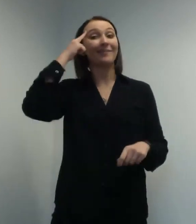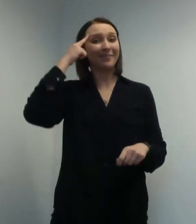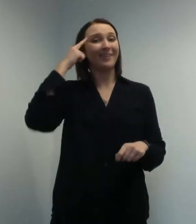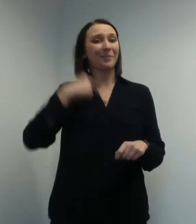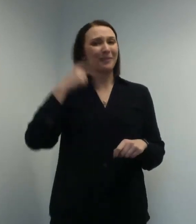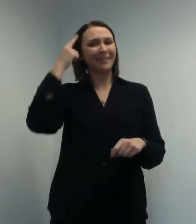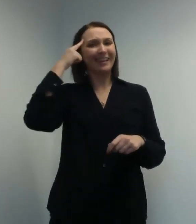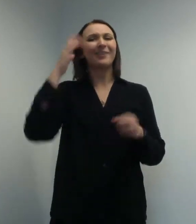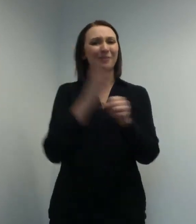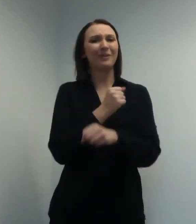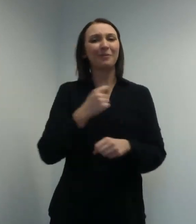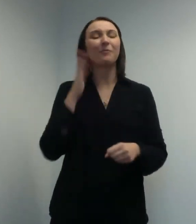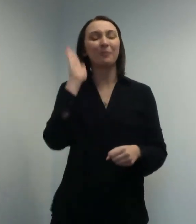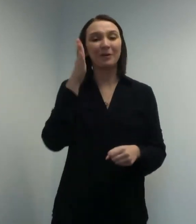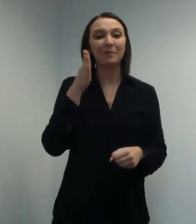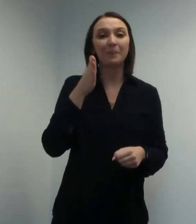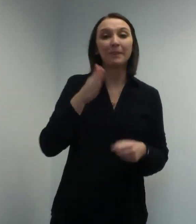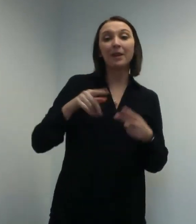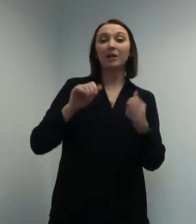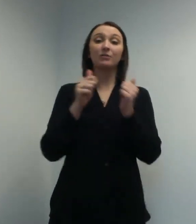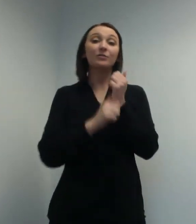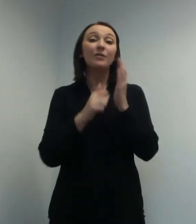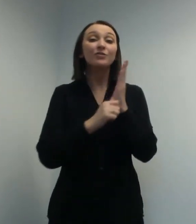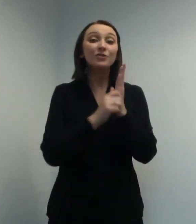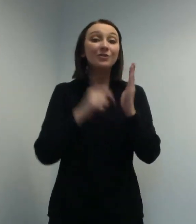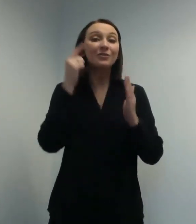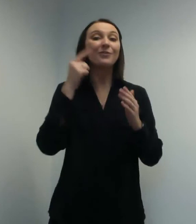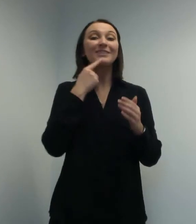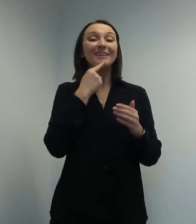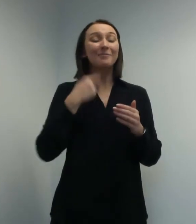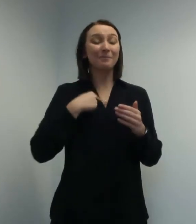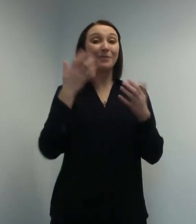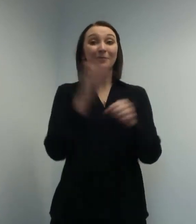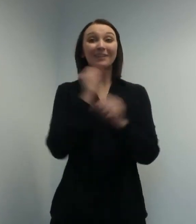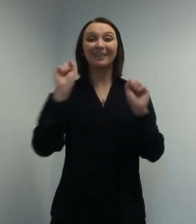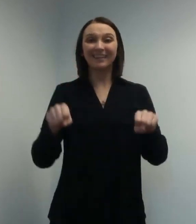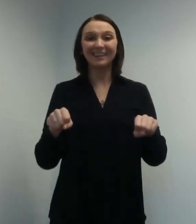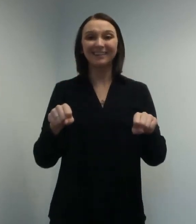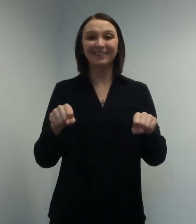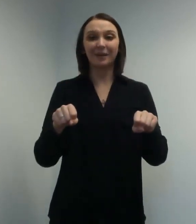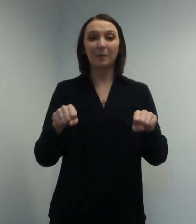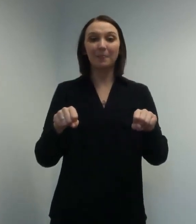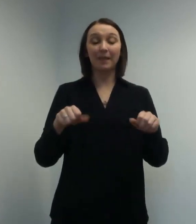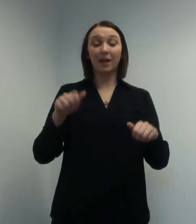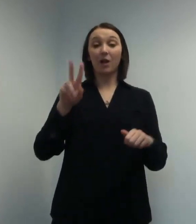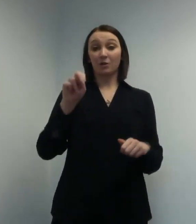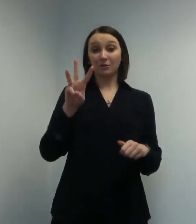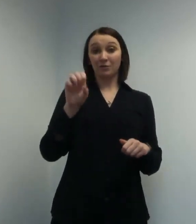New York Daily News, the Wall Street Journal snapped pictures of me on election day, and CNBC called it one of the hottest races in